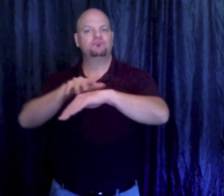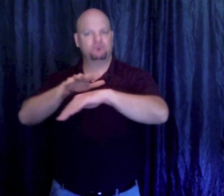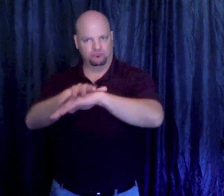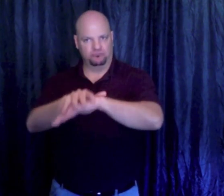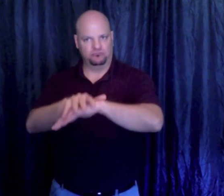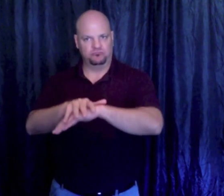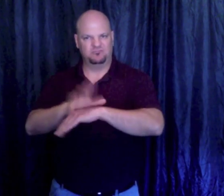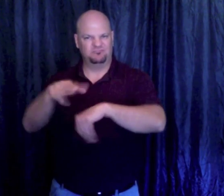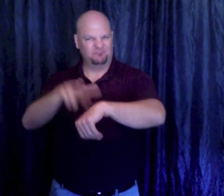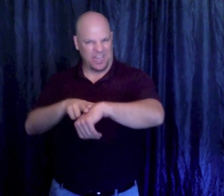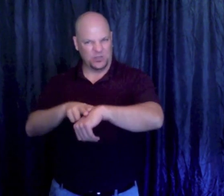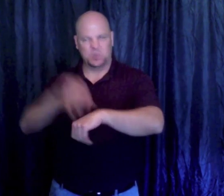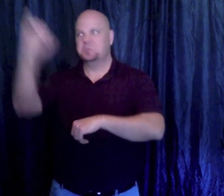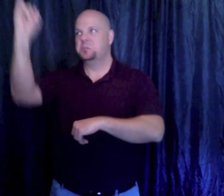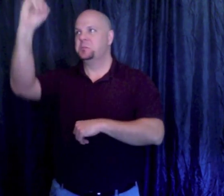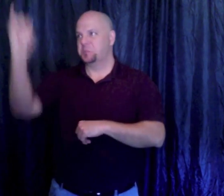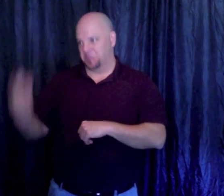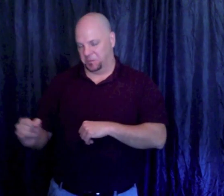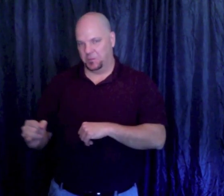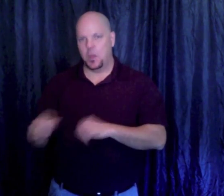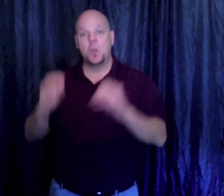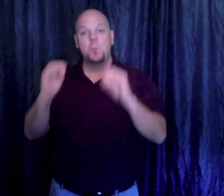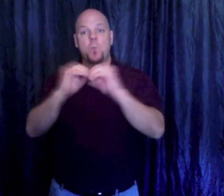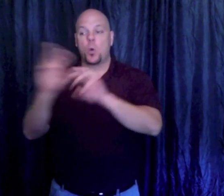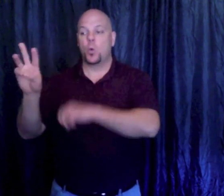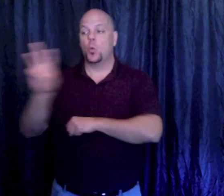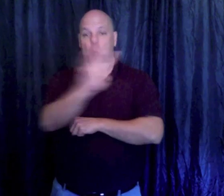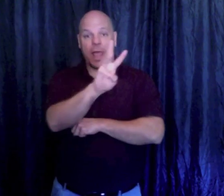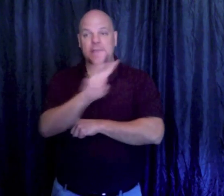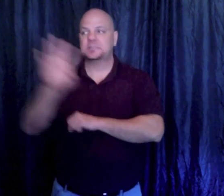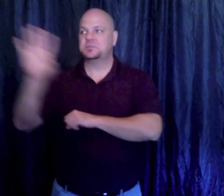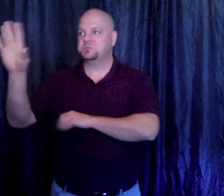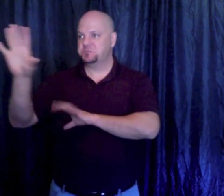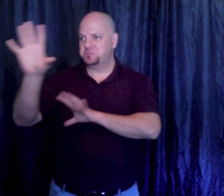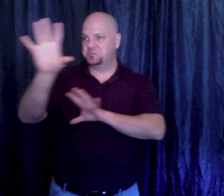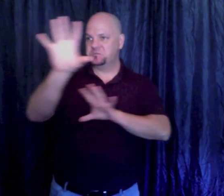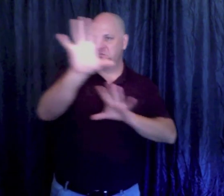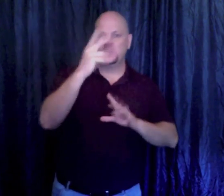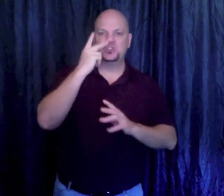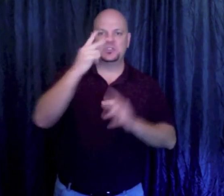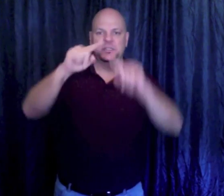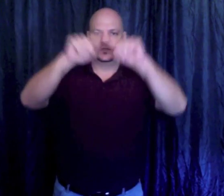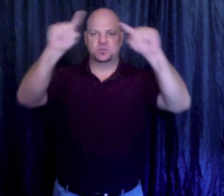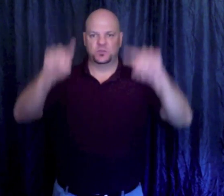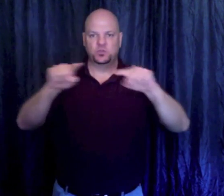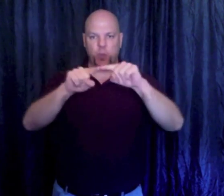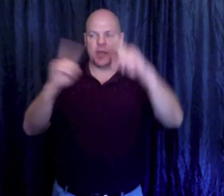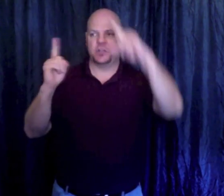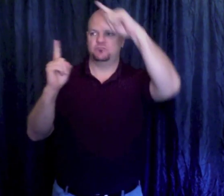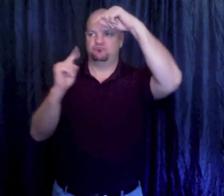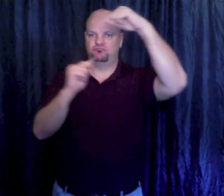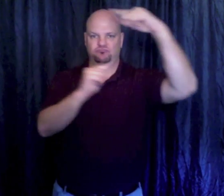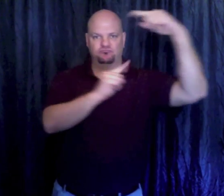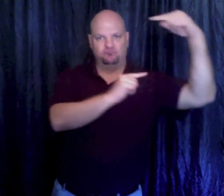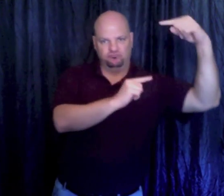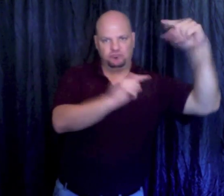west you go, you look at the boundaries, they're all like these square shapes, a lot of geometric shapes, and those